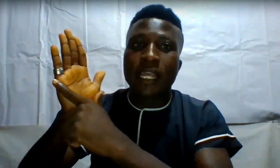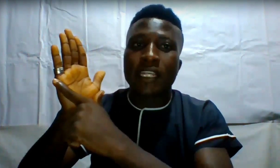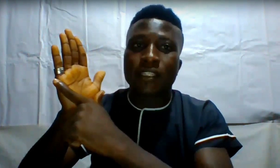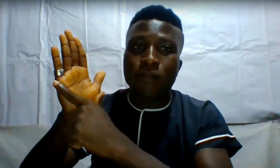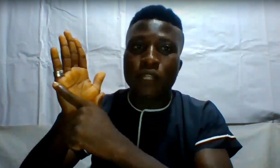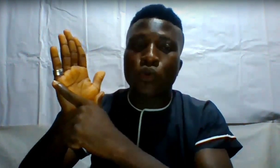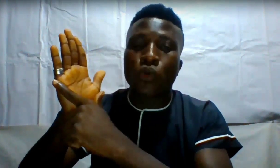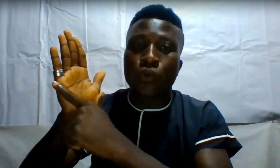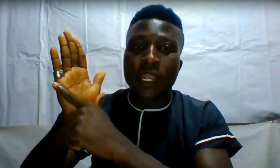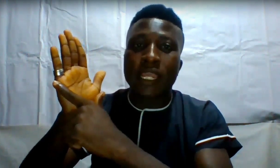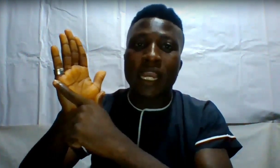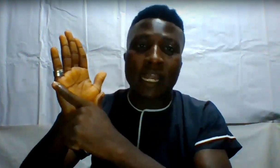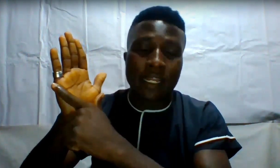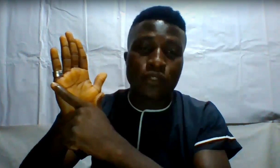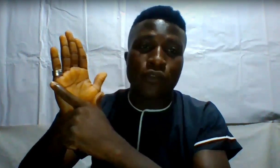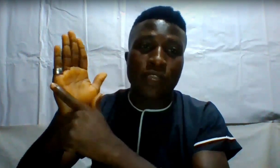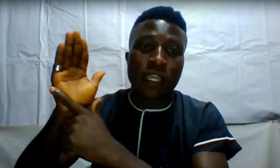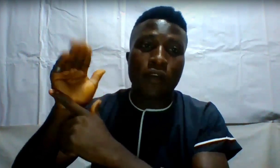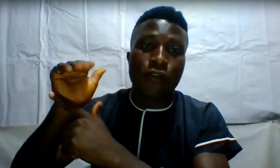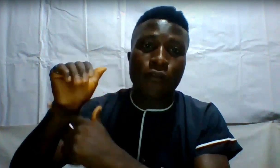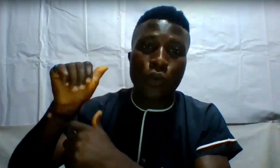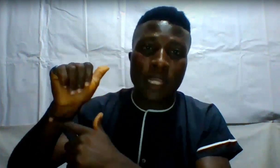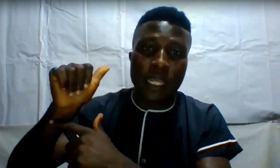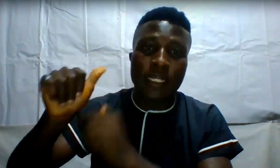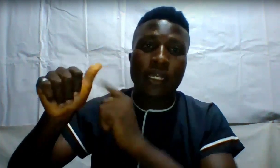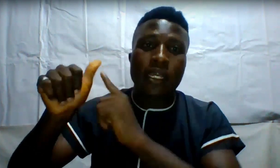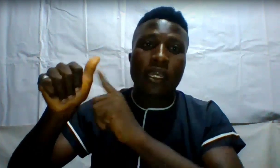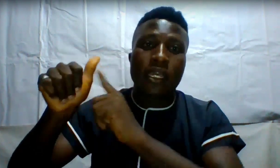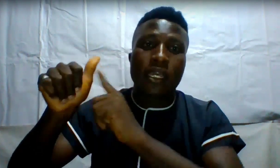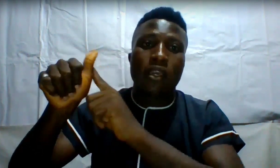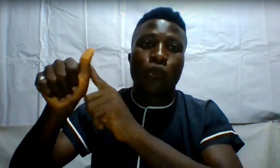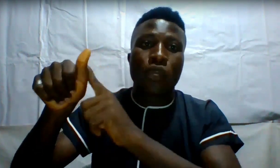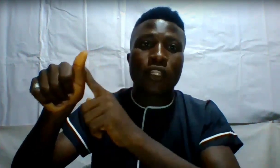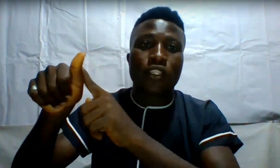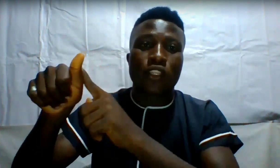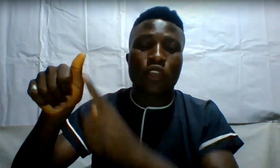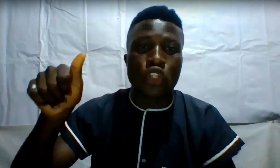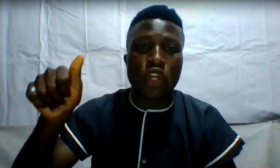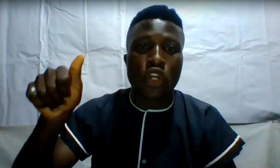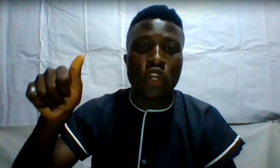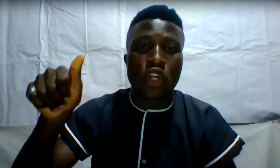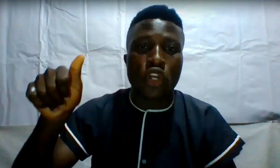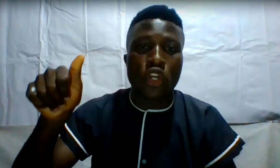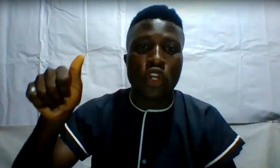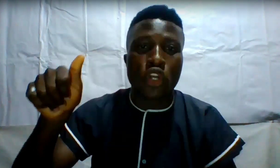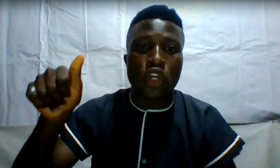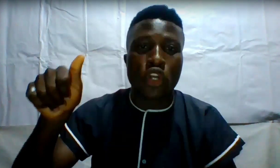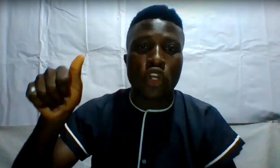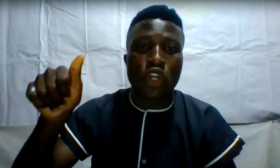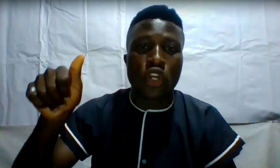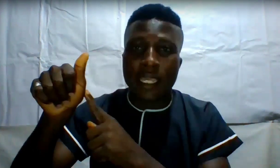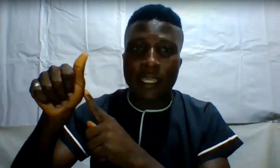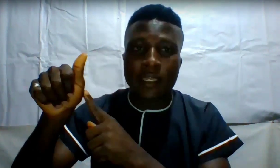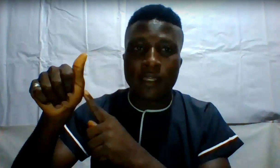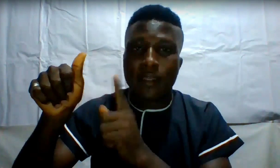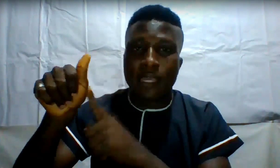middle, ring, and little finger folded with your thumbs out. So you have an A.